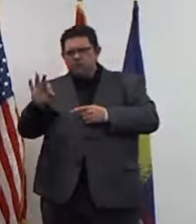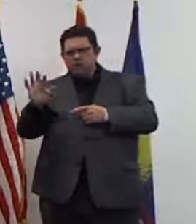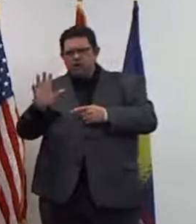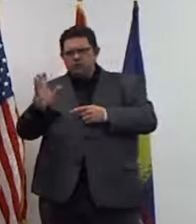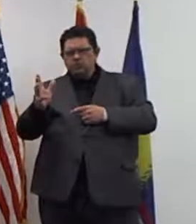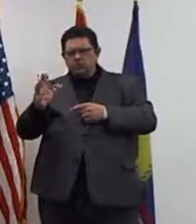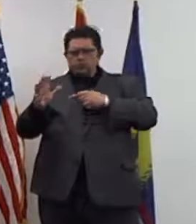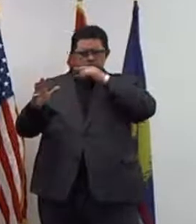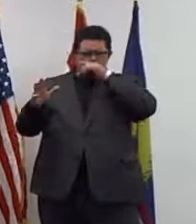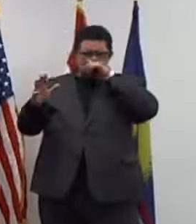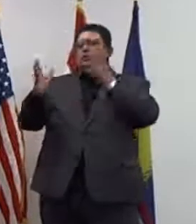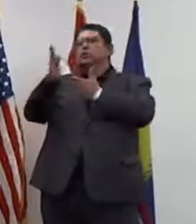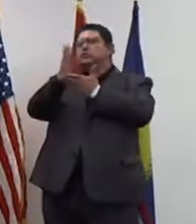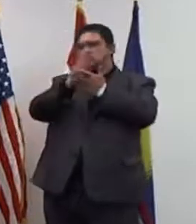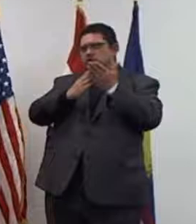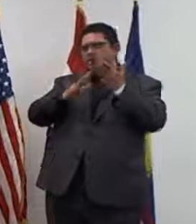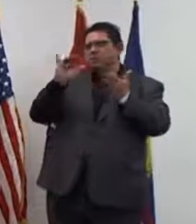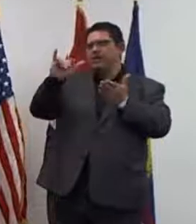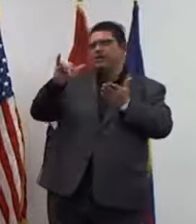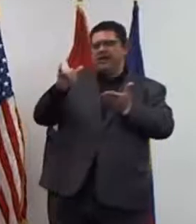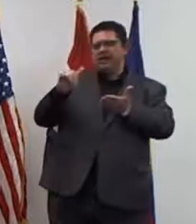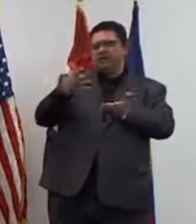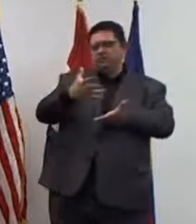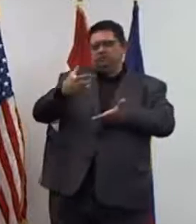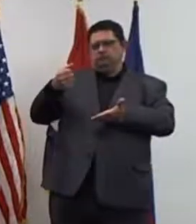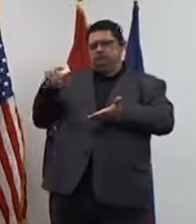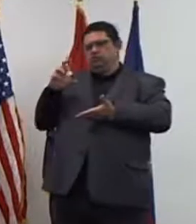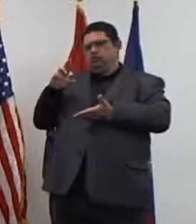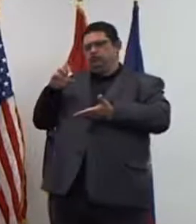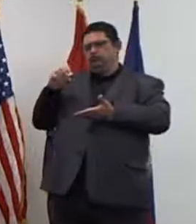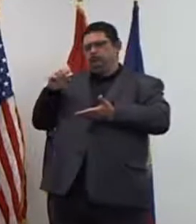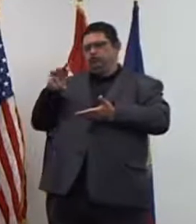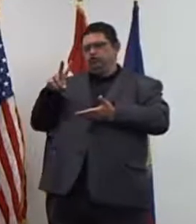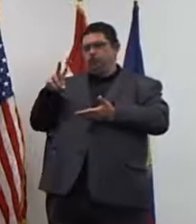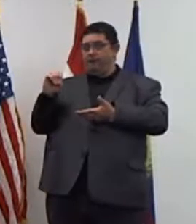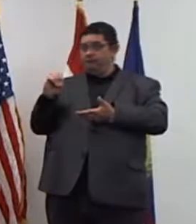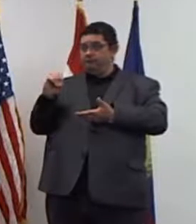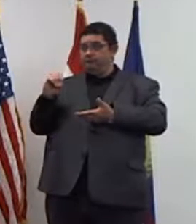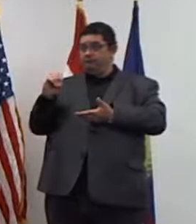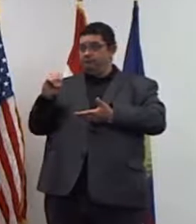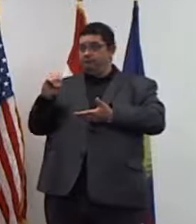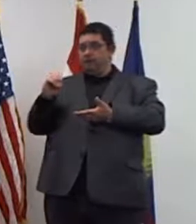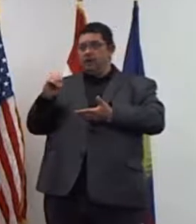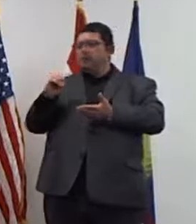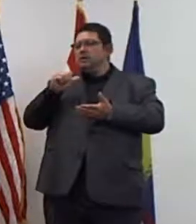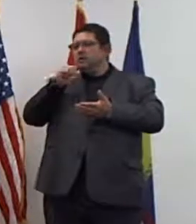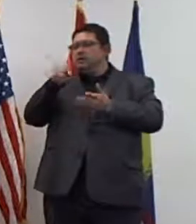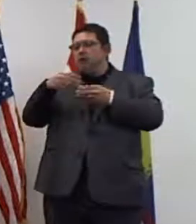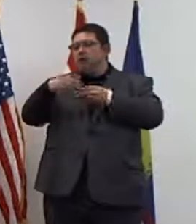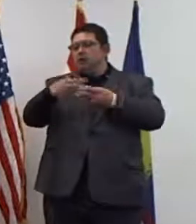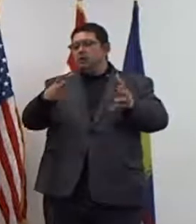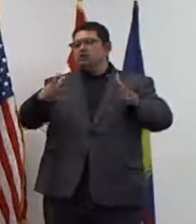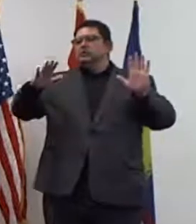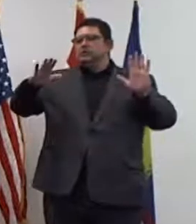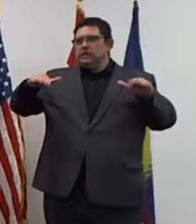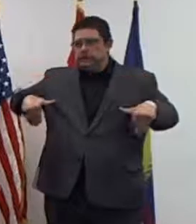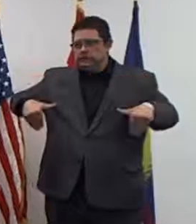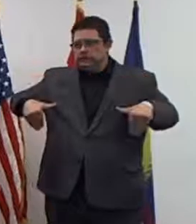Okay. Some of that is held in reserve and will not be targeted for allocation just yet. We don't know